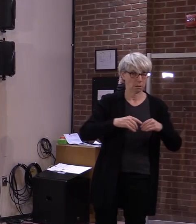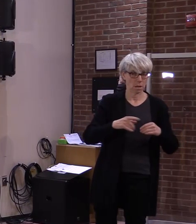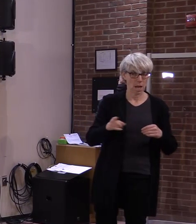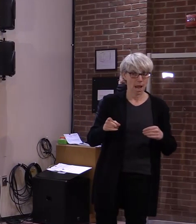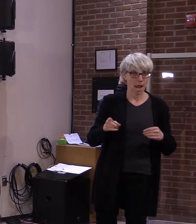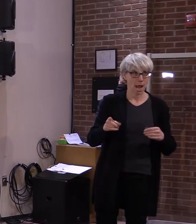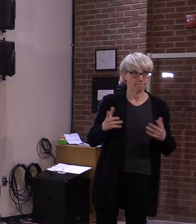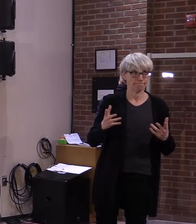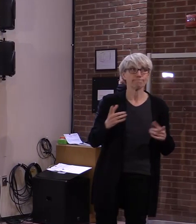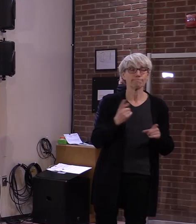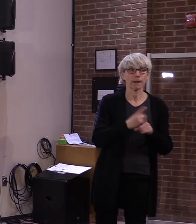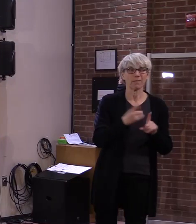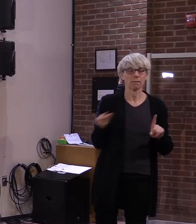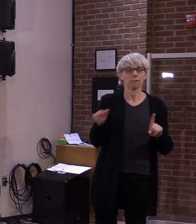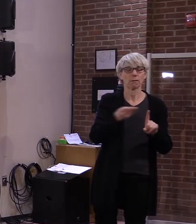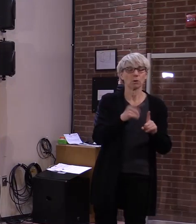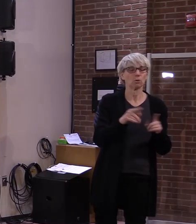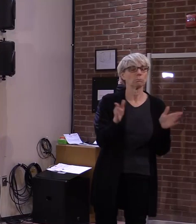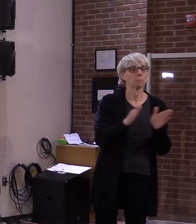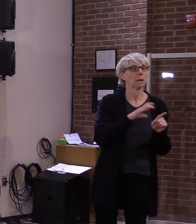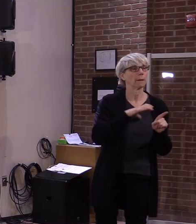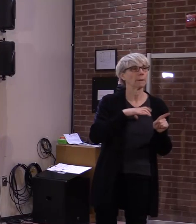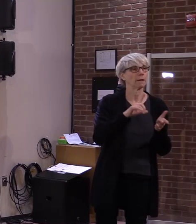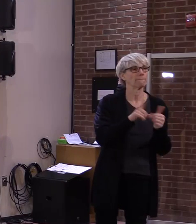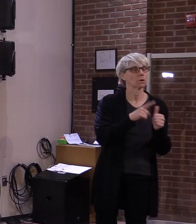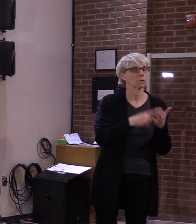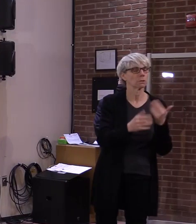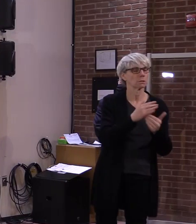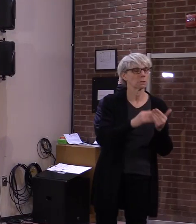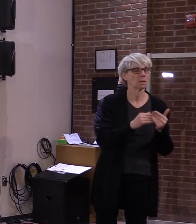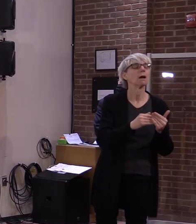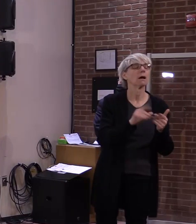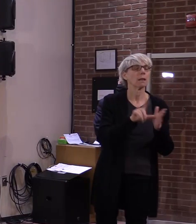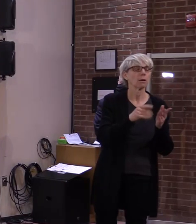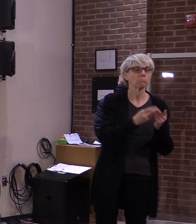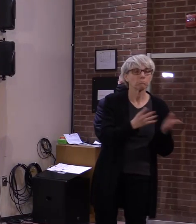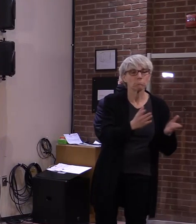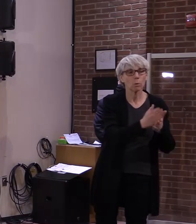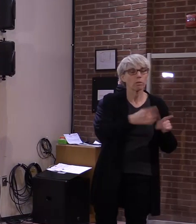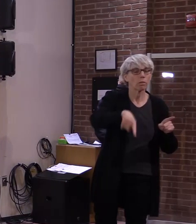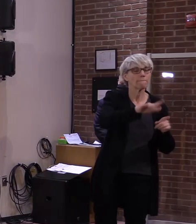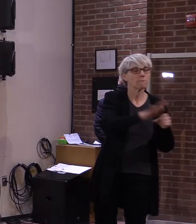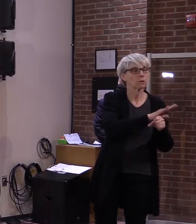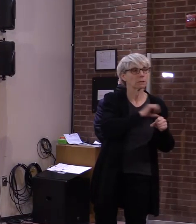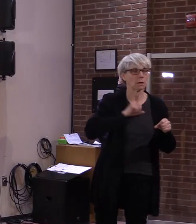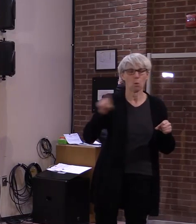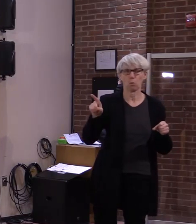I think that's correct. Yeah, it's way too early for me to weigh in on that one.